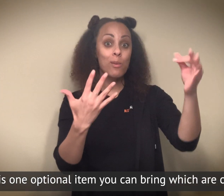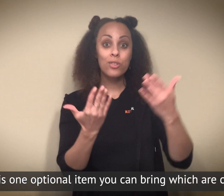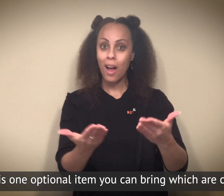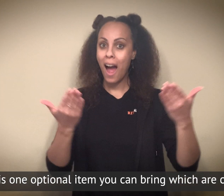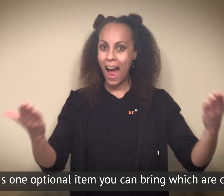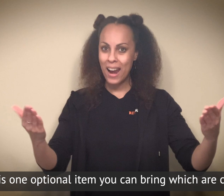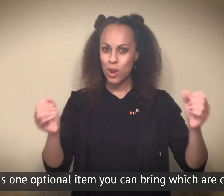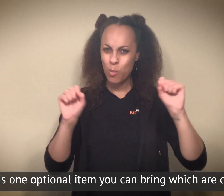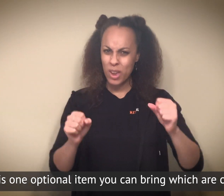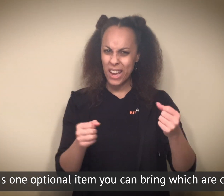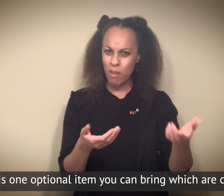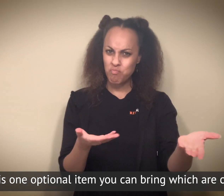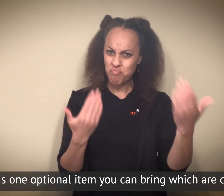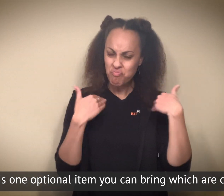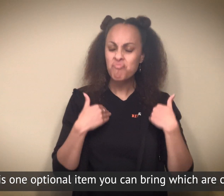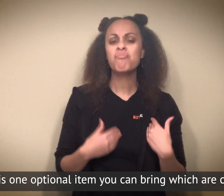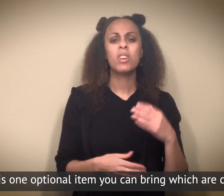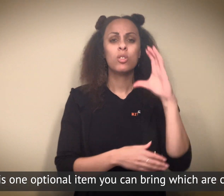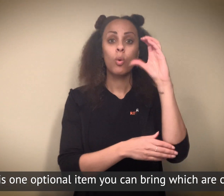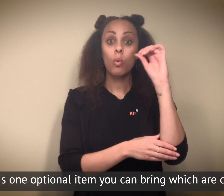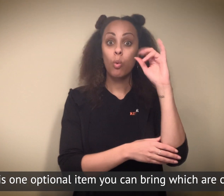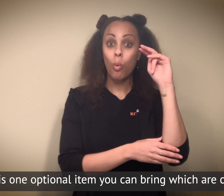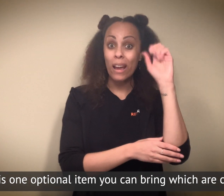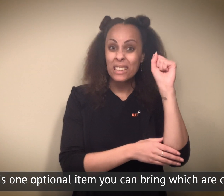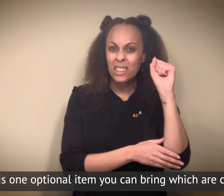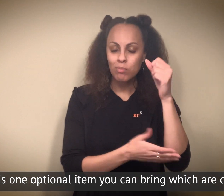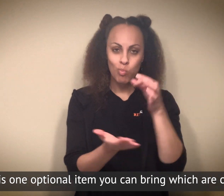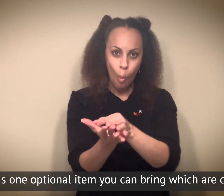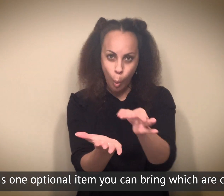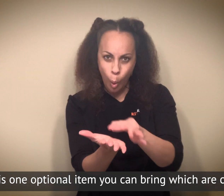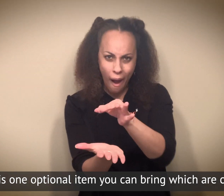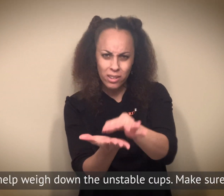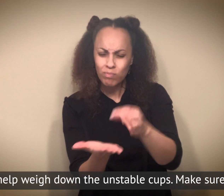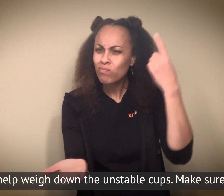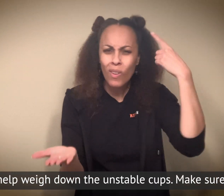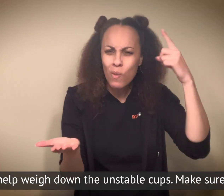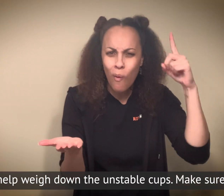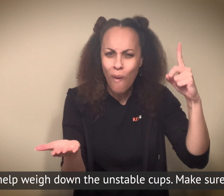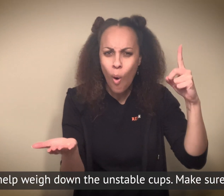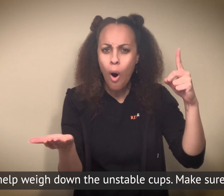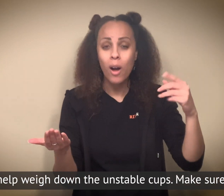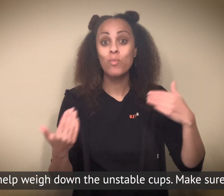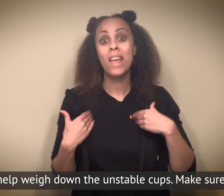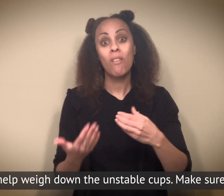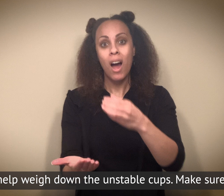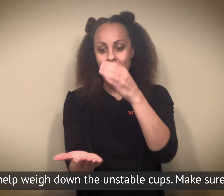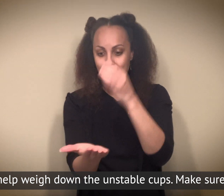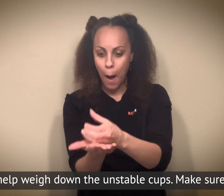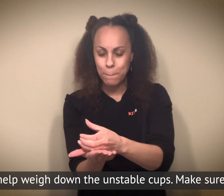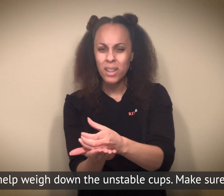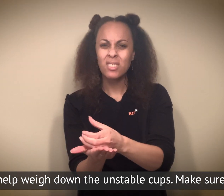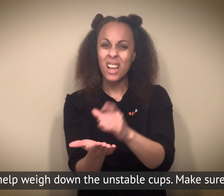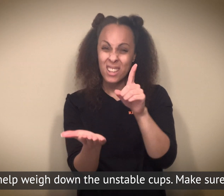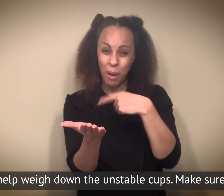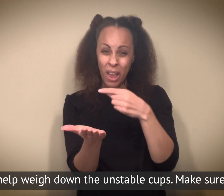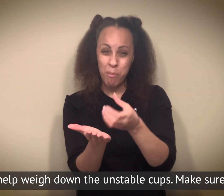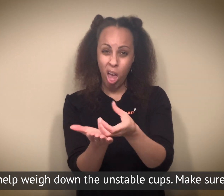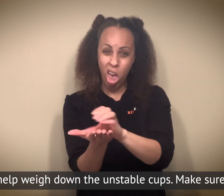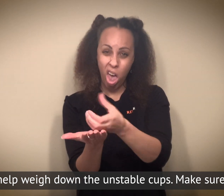There is one optional item you can bring, which are coins, which helps weigh down